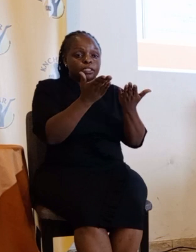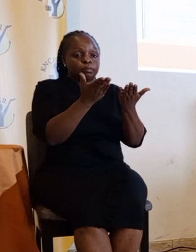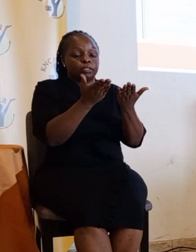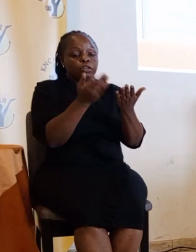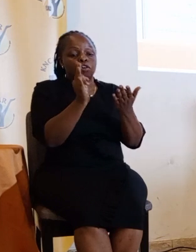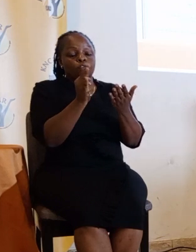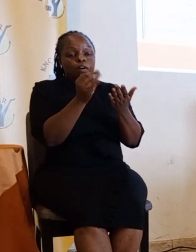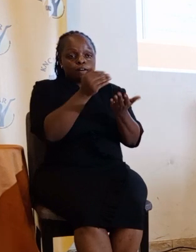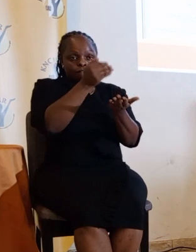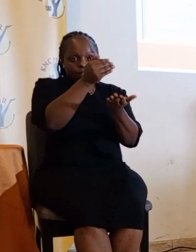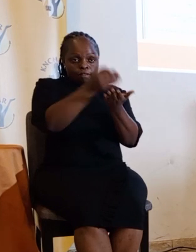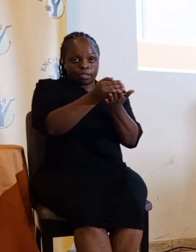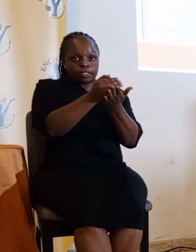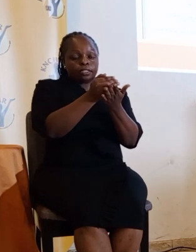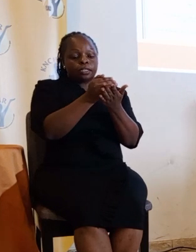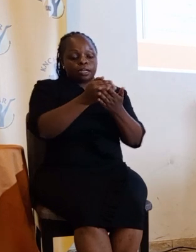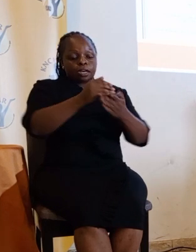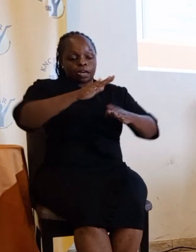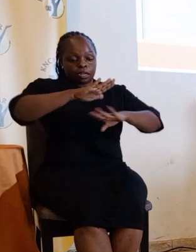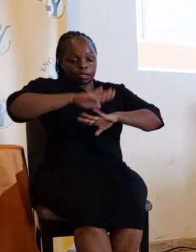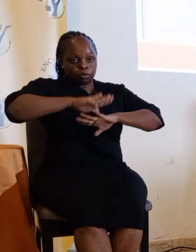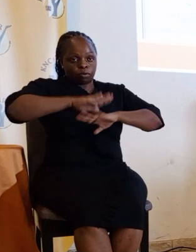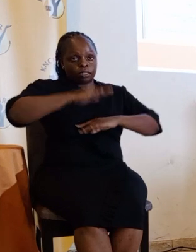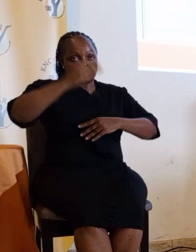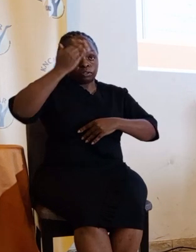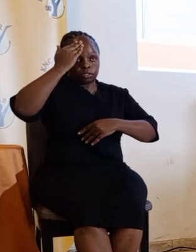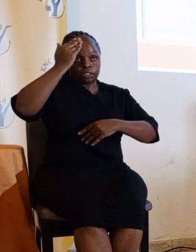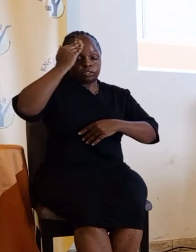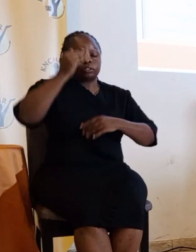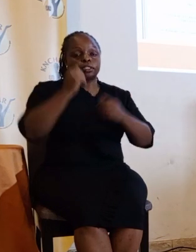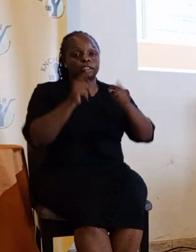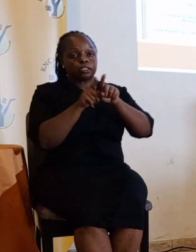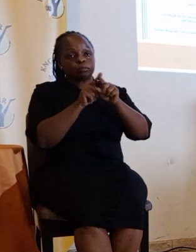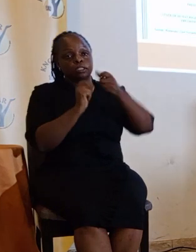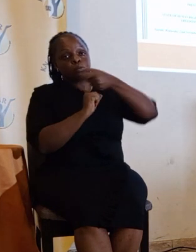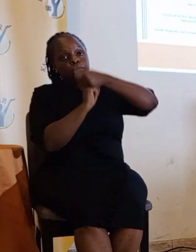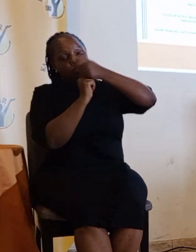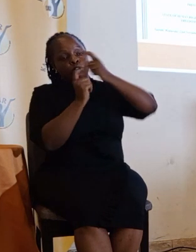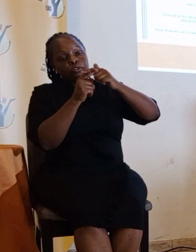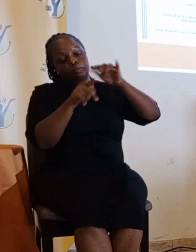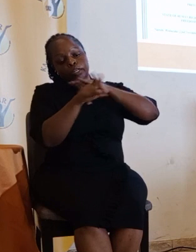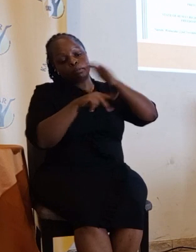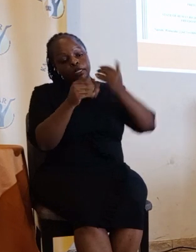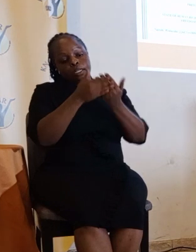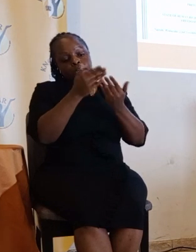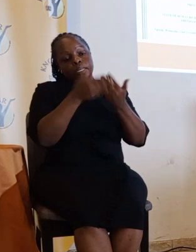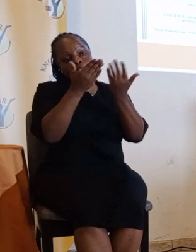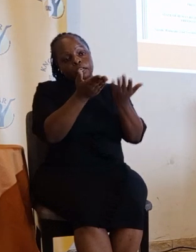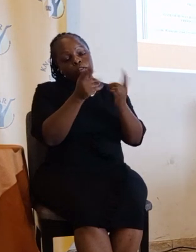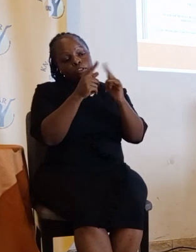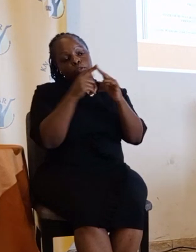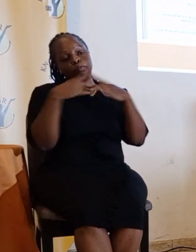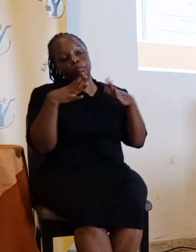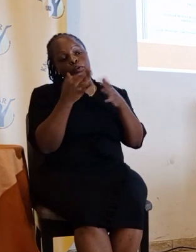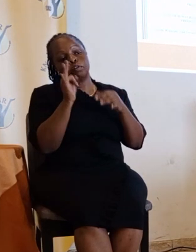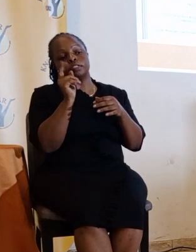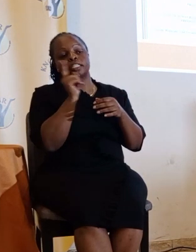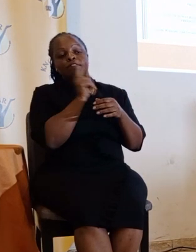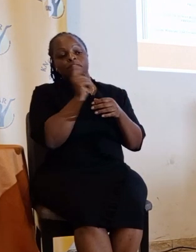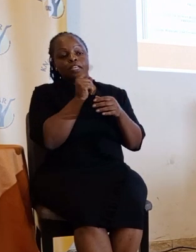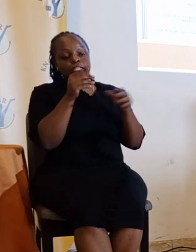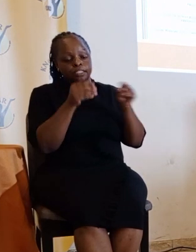cushion funds and adequate recognition and support to primary caregivers of persons with severe